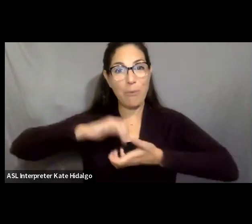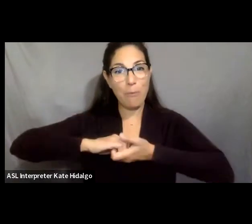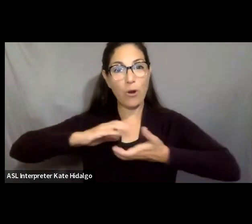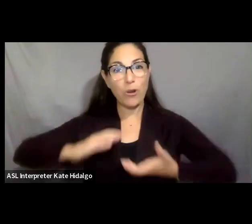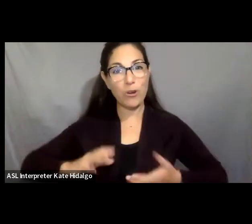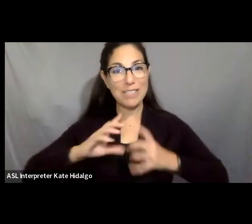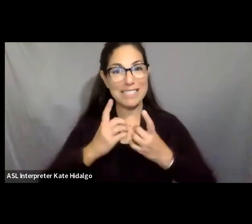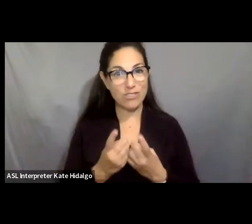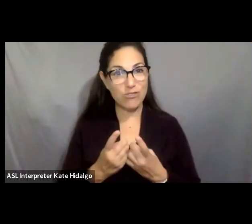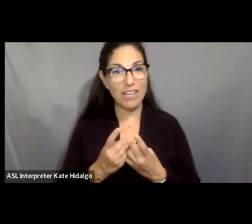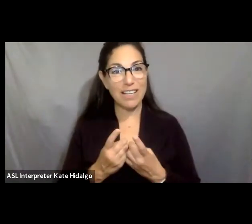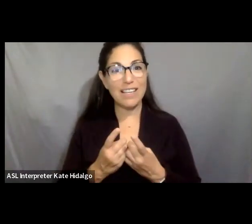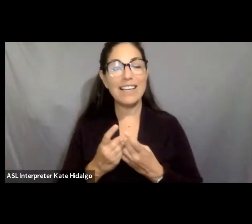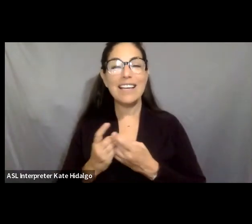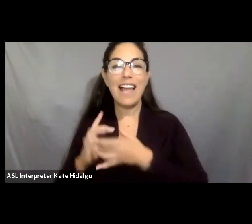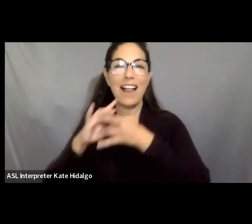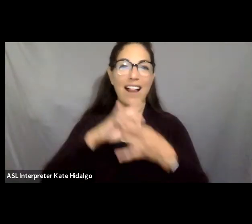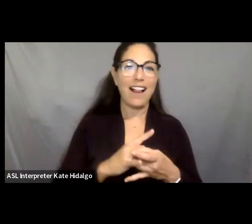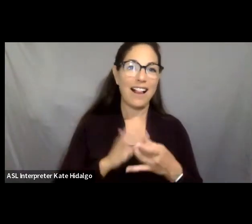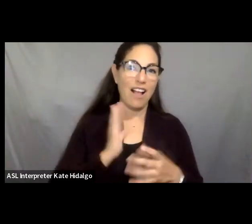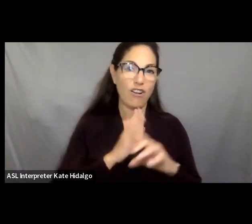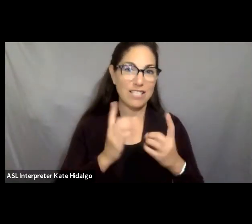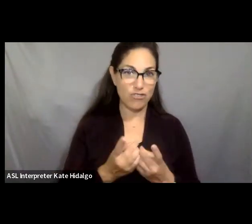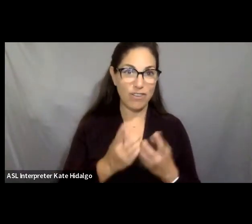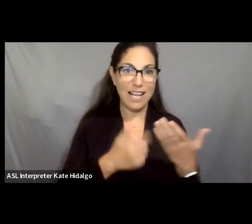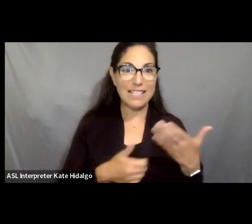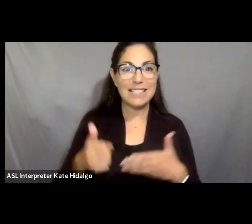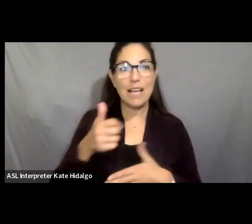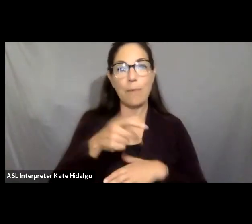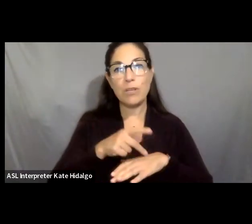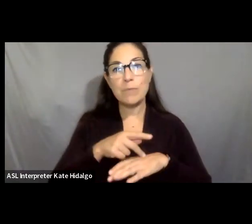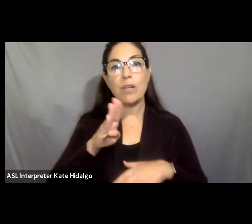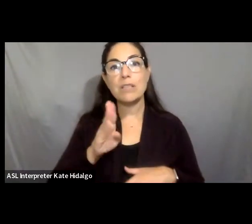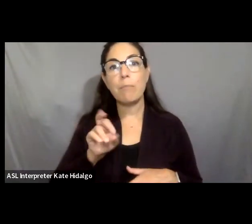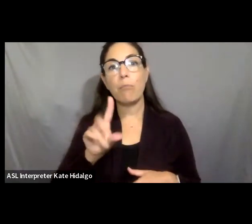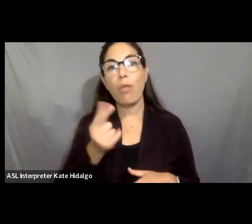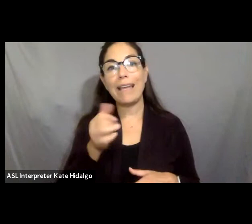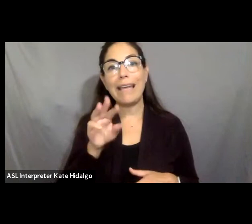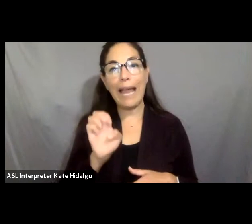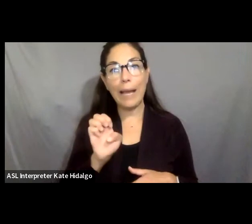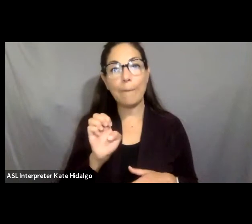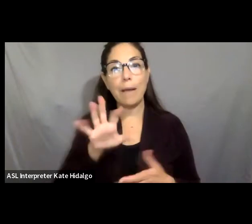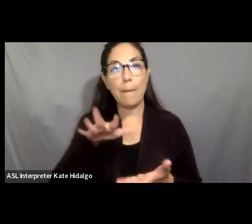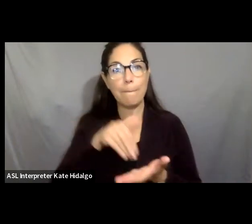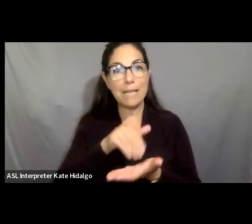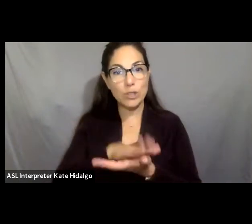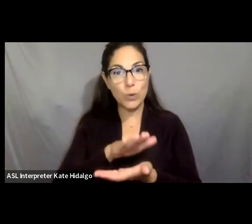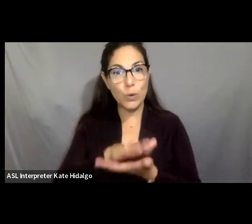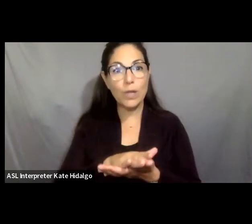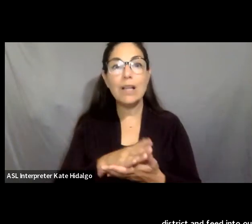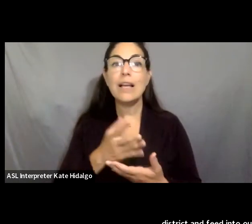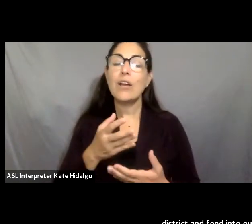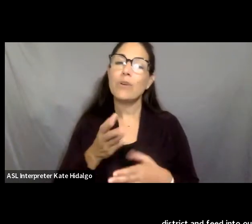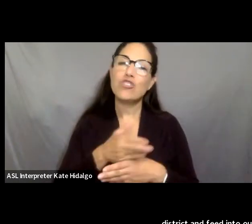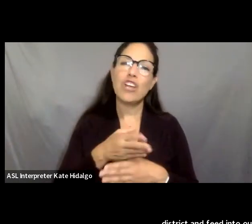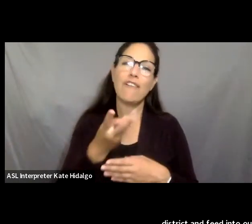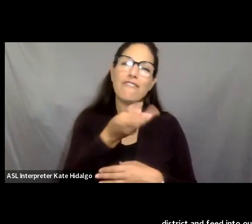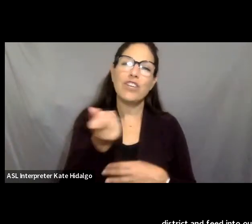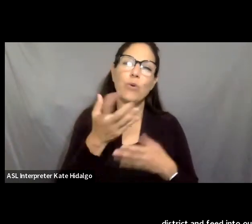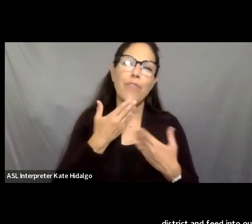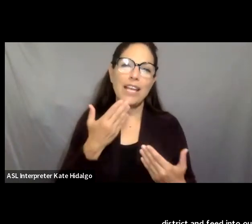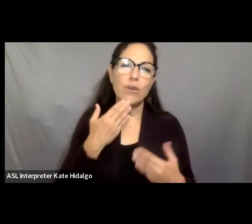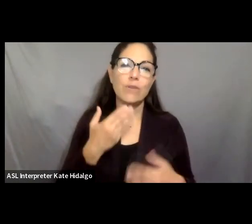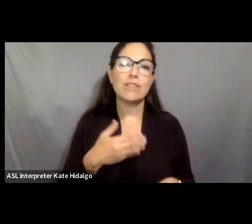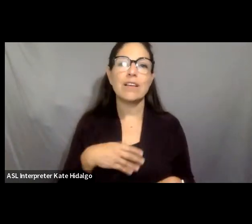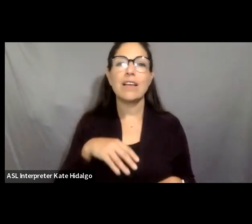district and feed into our district as the principal of Burlingame Intermediate School. And I just want to share a couple of things of thank yous. Dr.